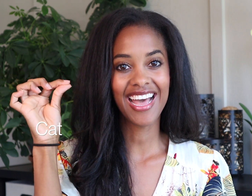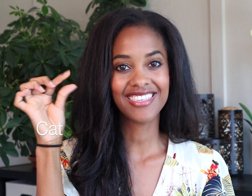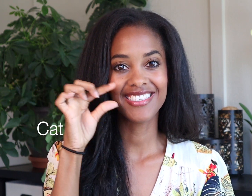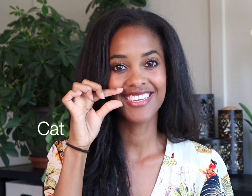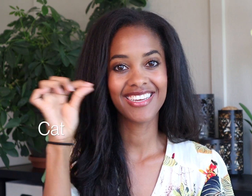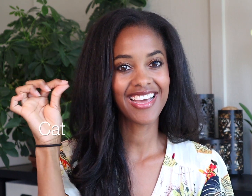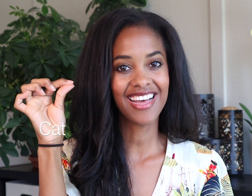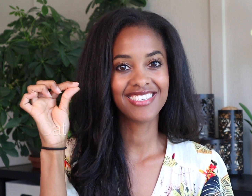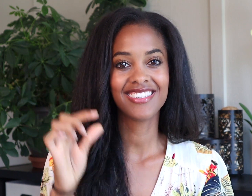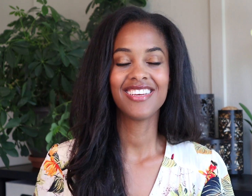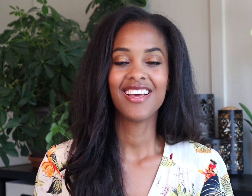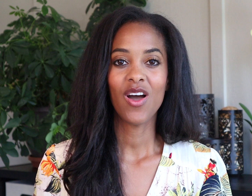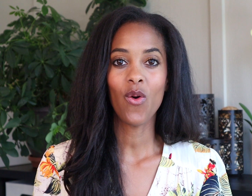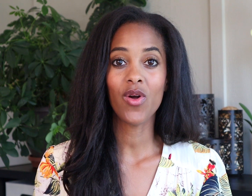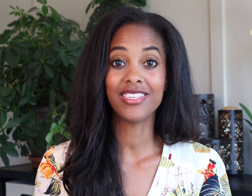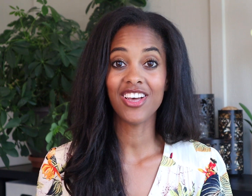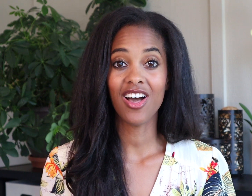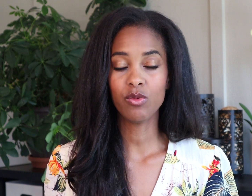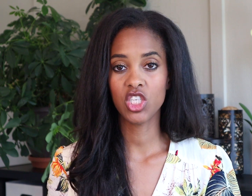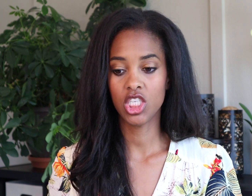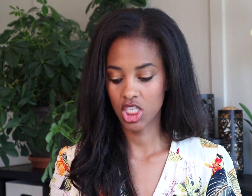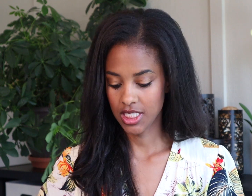cat, cat, or a dog, which is just